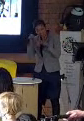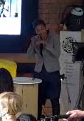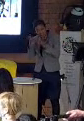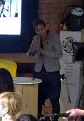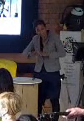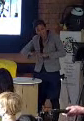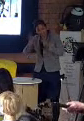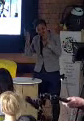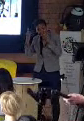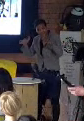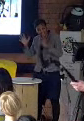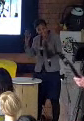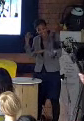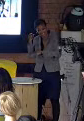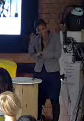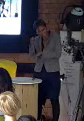drawing?